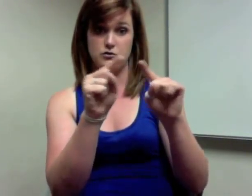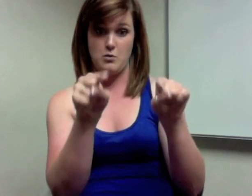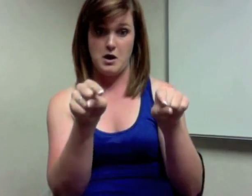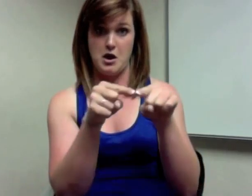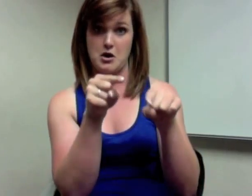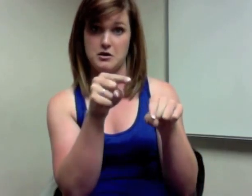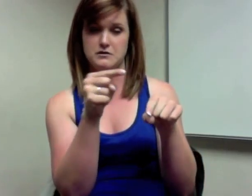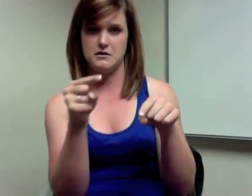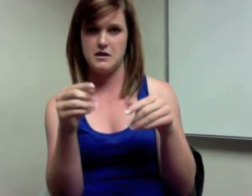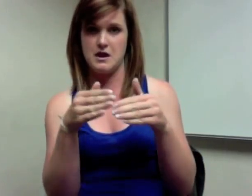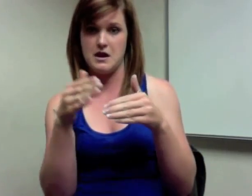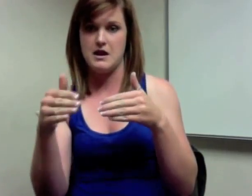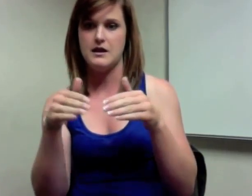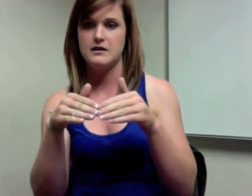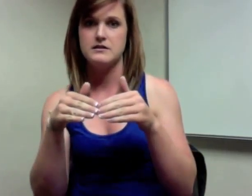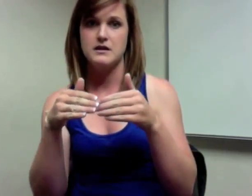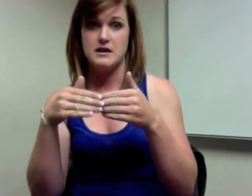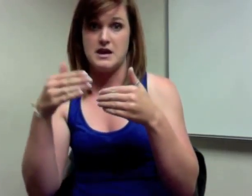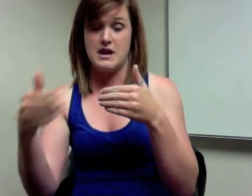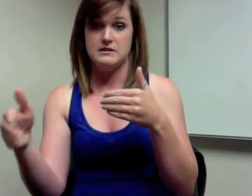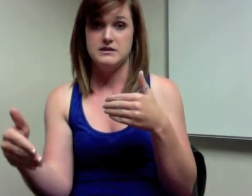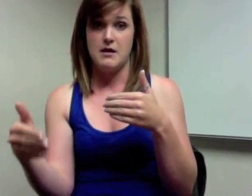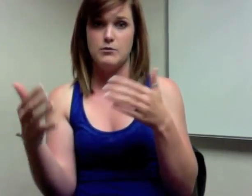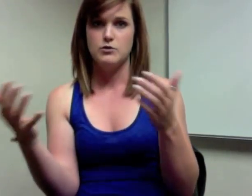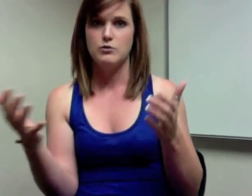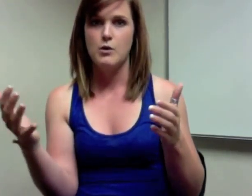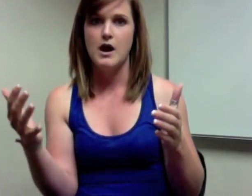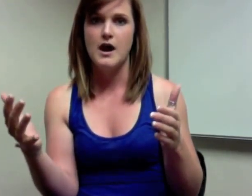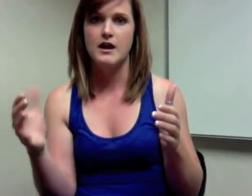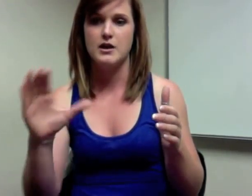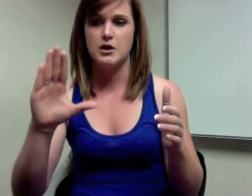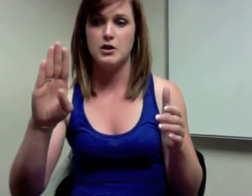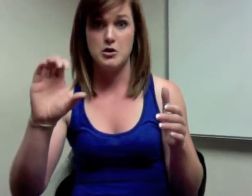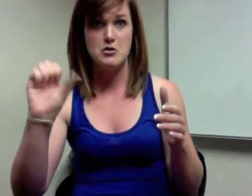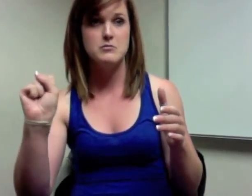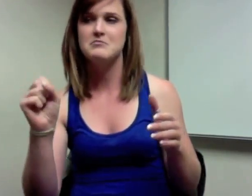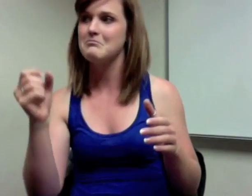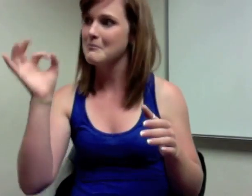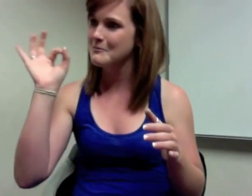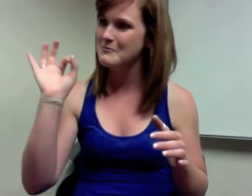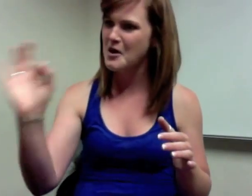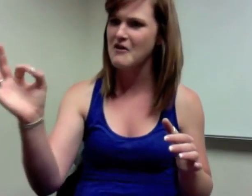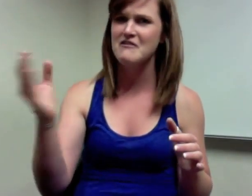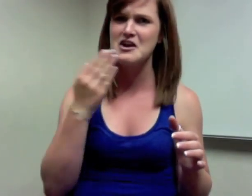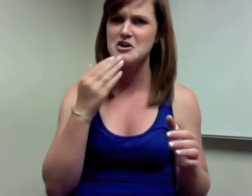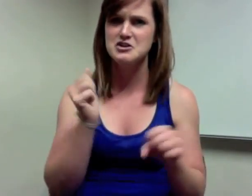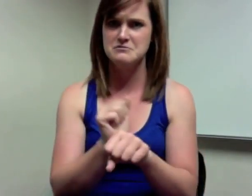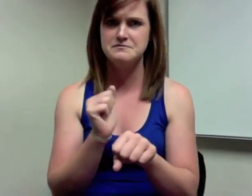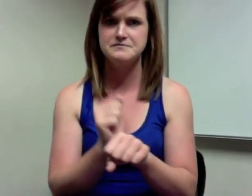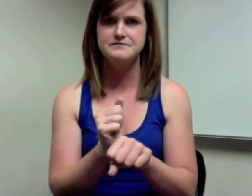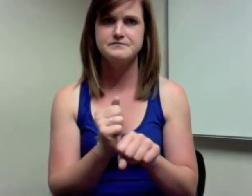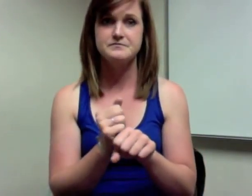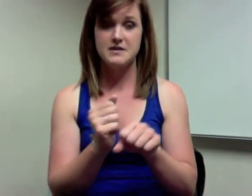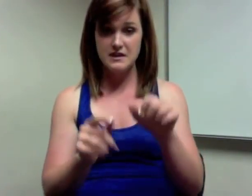be what? There you go, good for you, perfect. Fill it with cubes. So you decide what